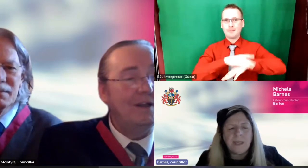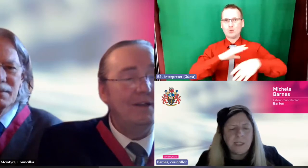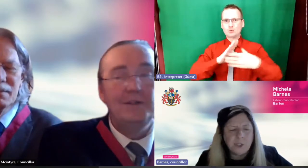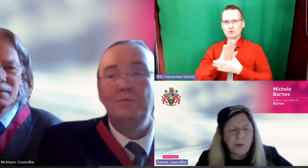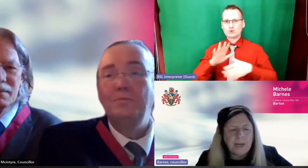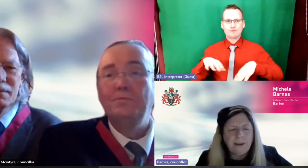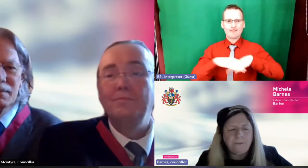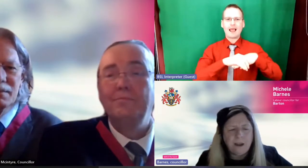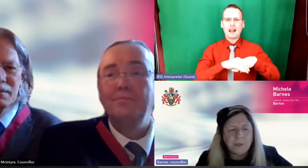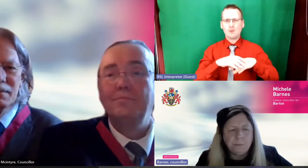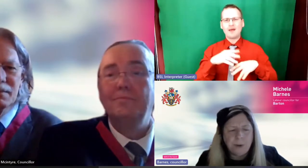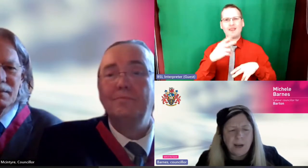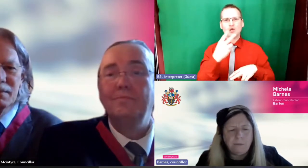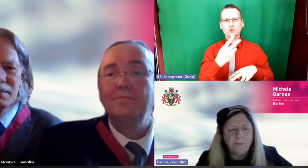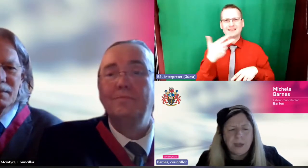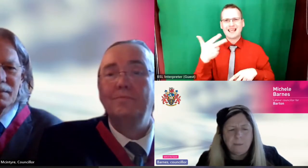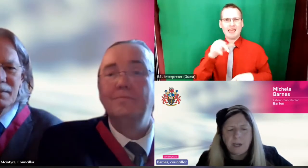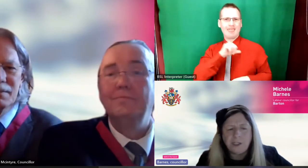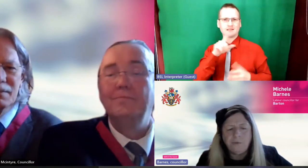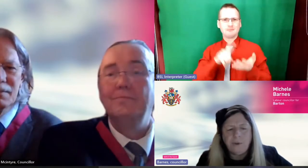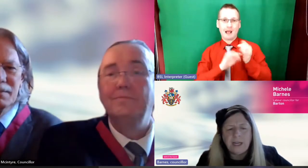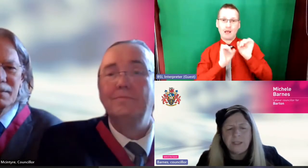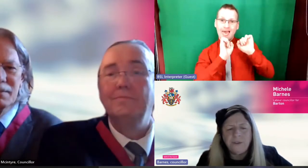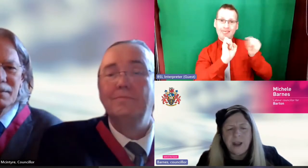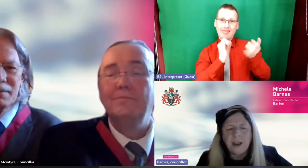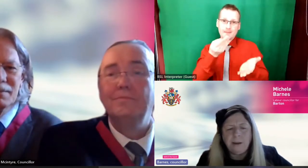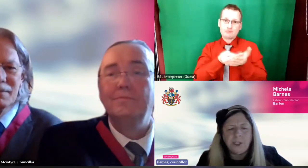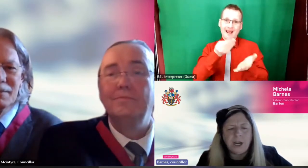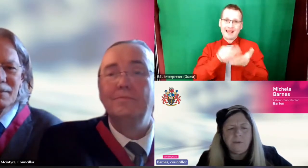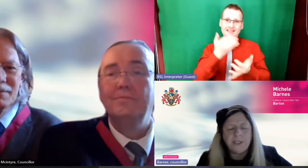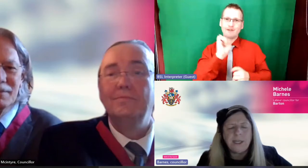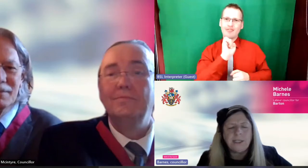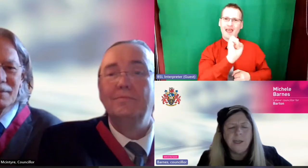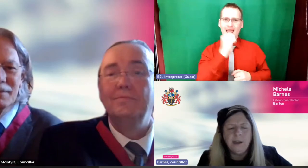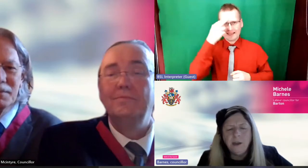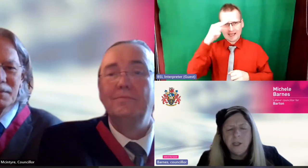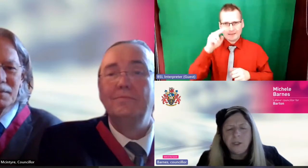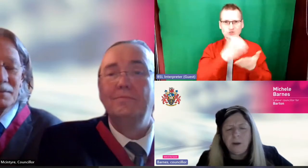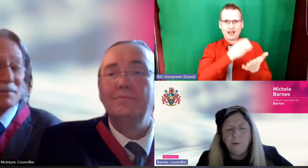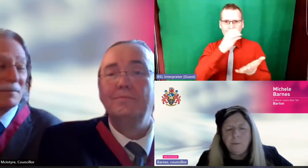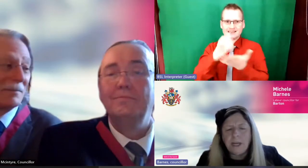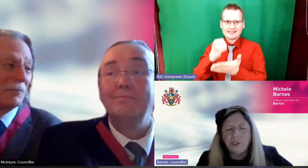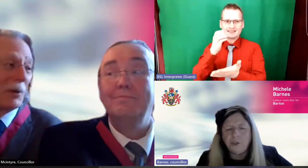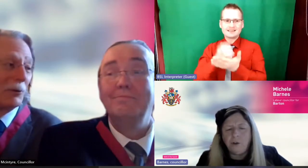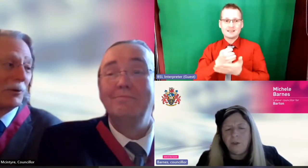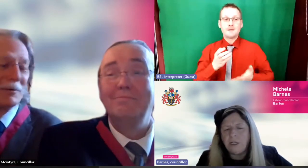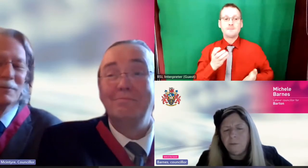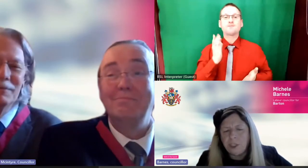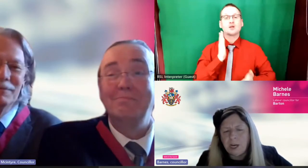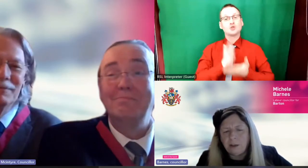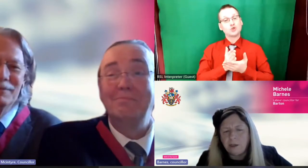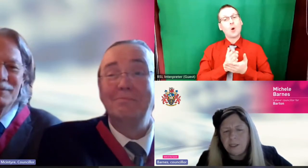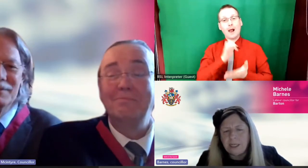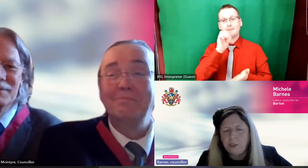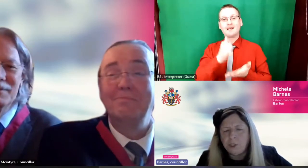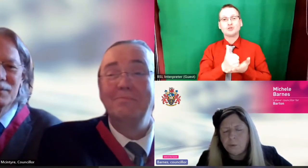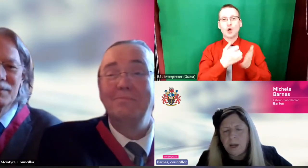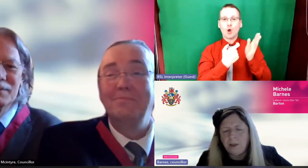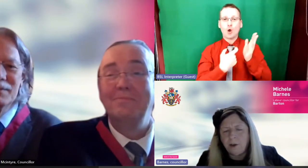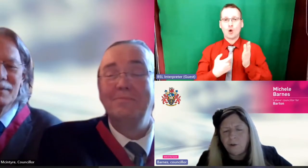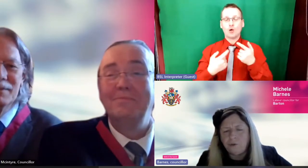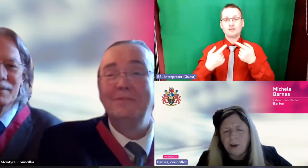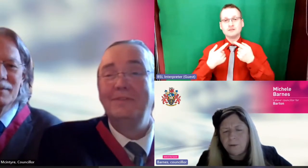the amazing £28,000 they managed to raise for their named charities. So I will make sure little Michelle